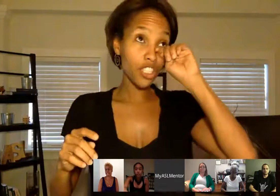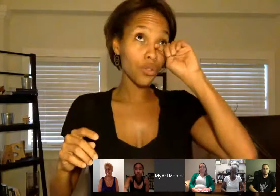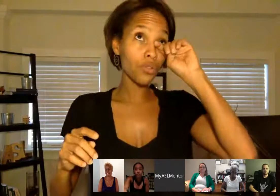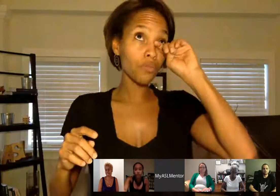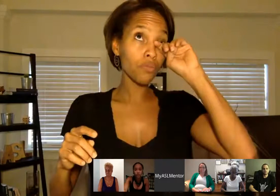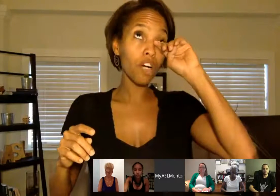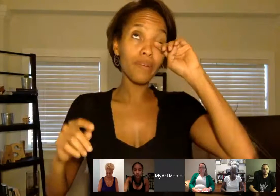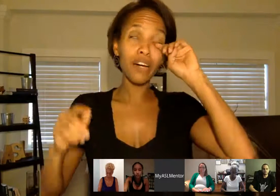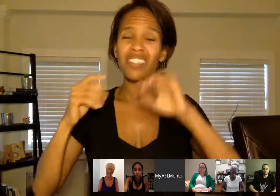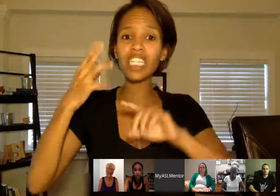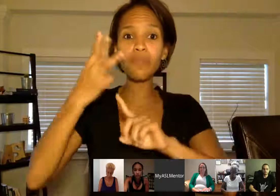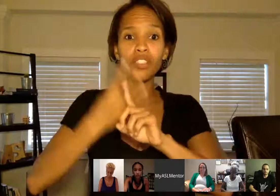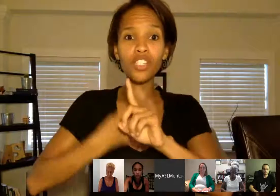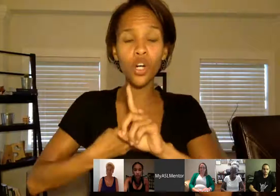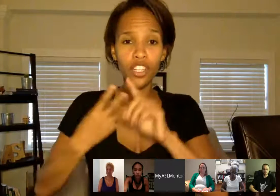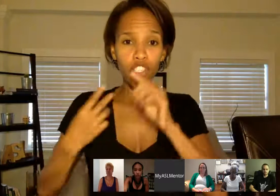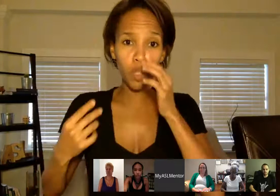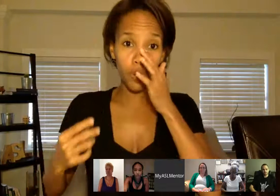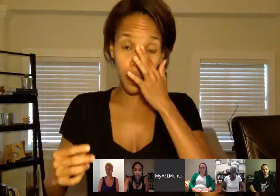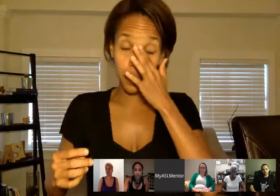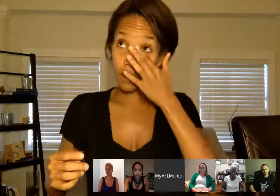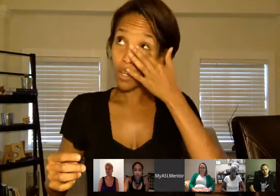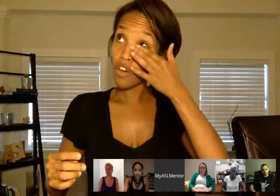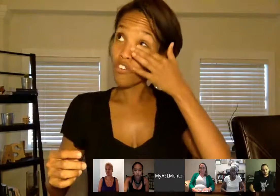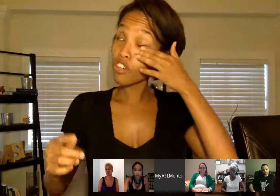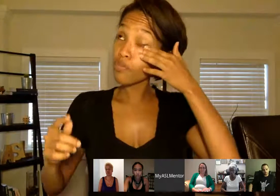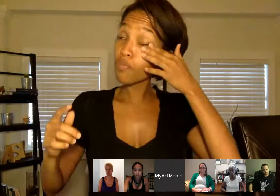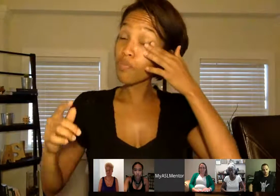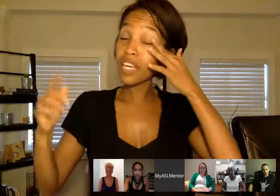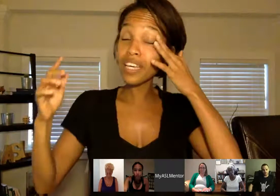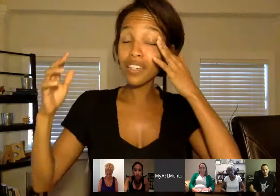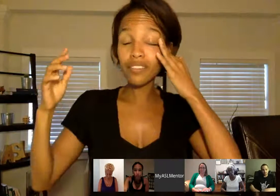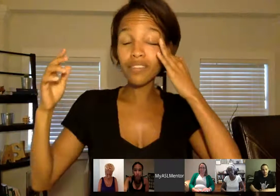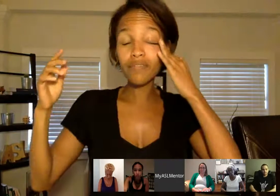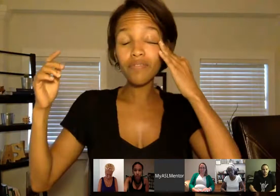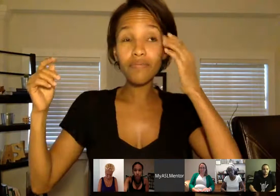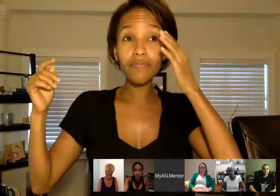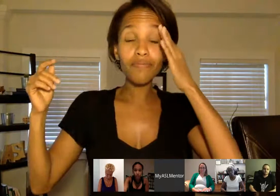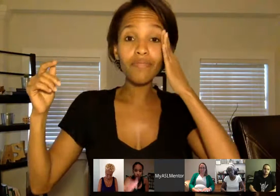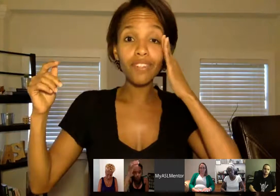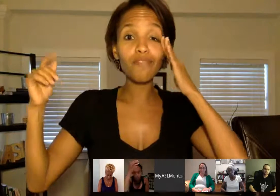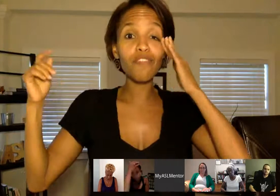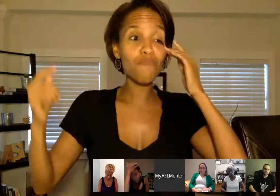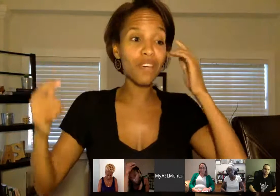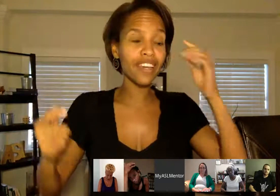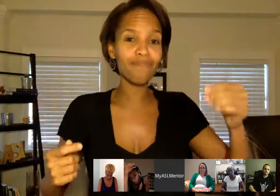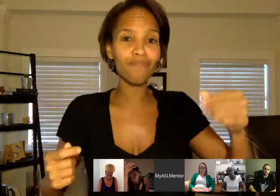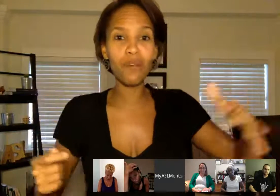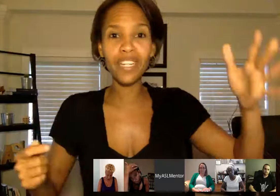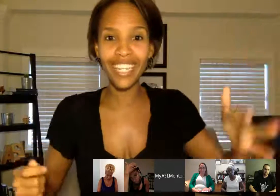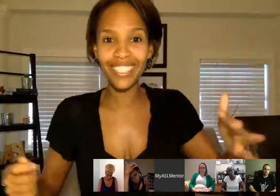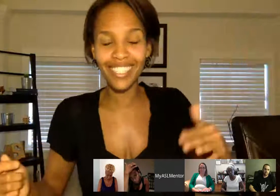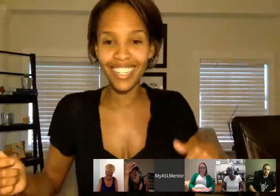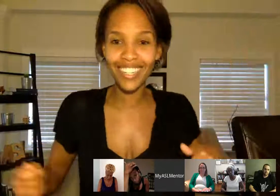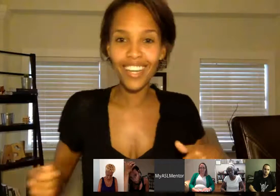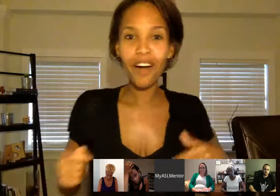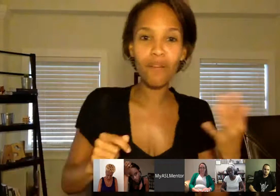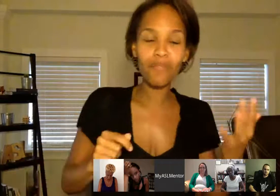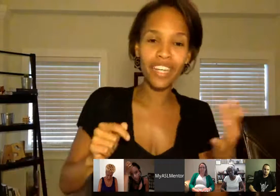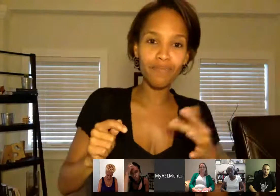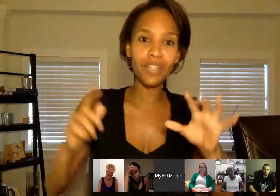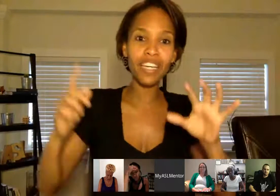had to do, probably about 6 months ago, I interpreted for a big public